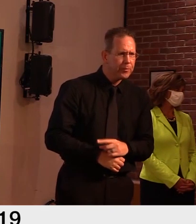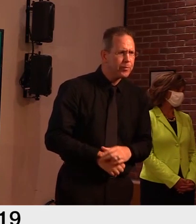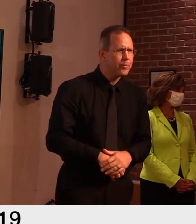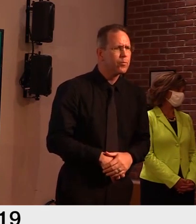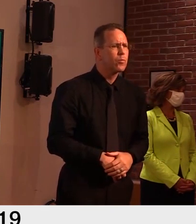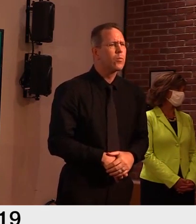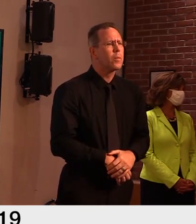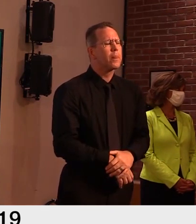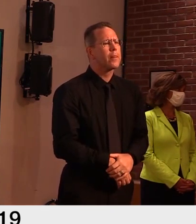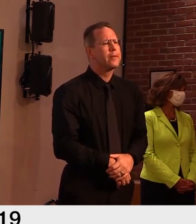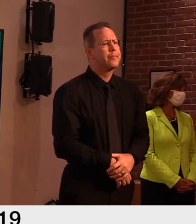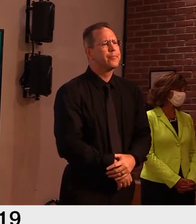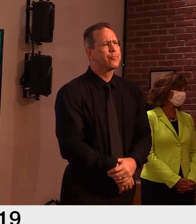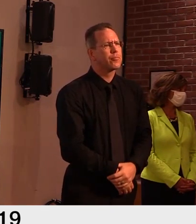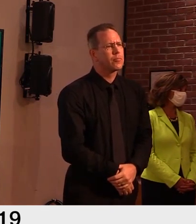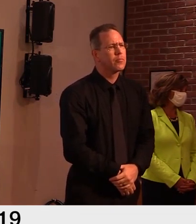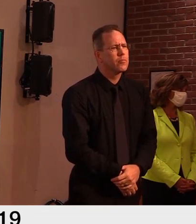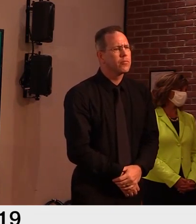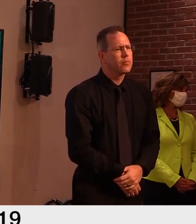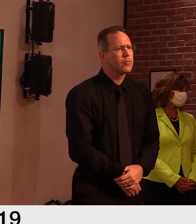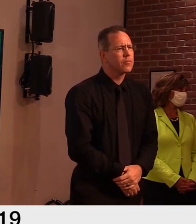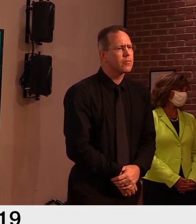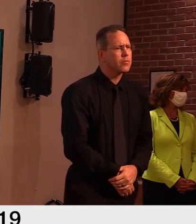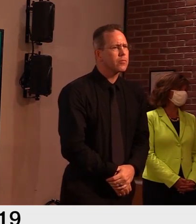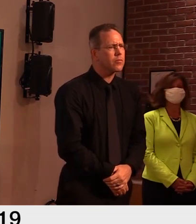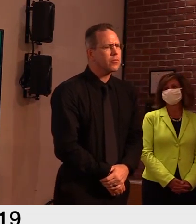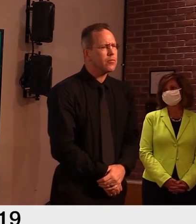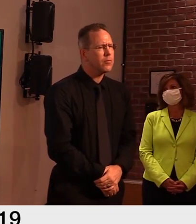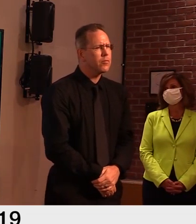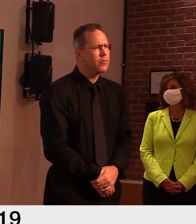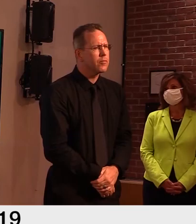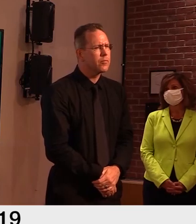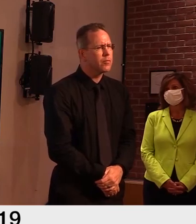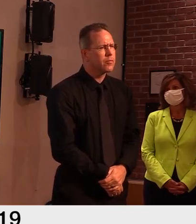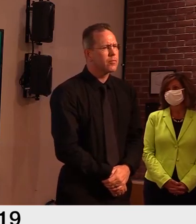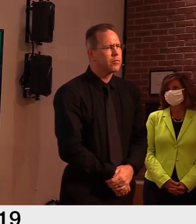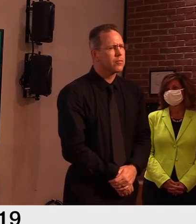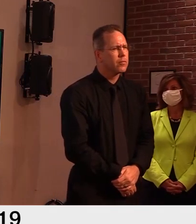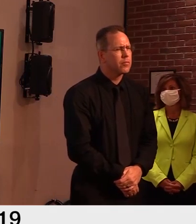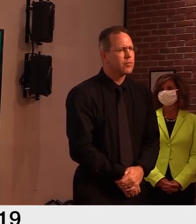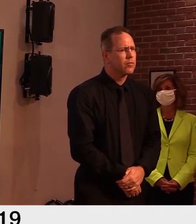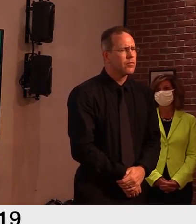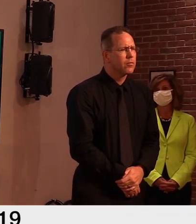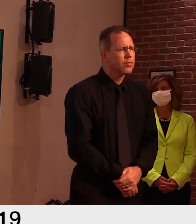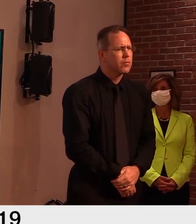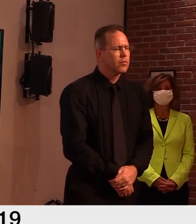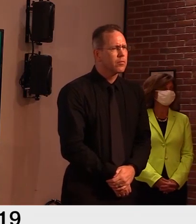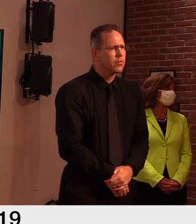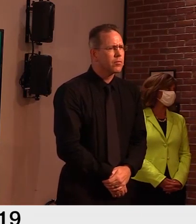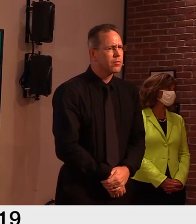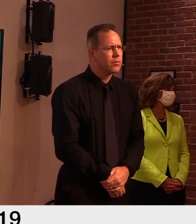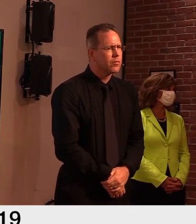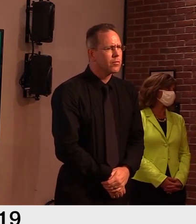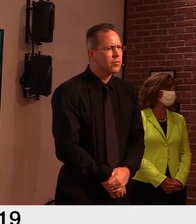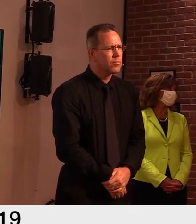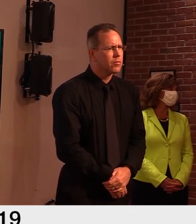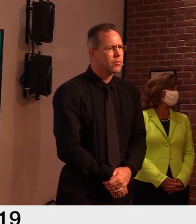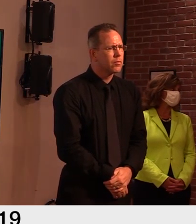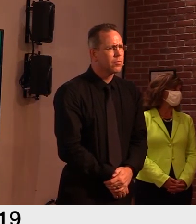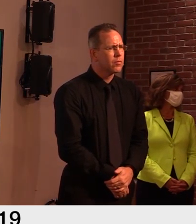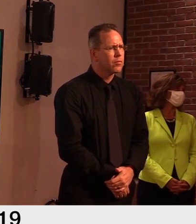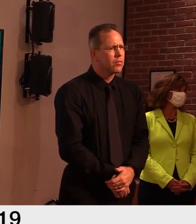$1.25 billion to sustain all the businesses in Vermont that have who have been impacted. Lastly, on